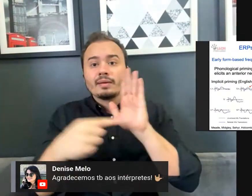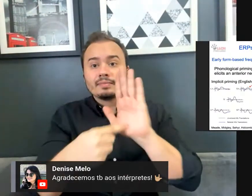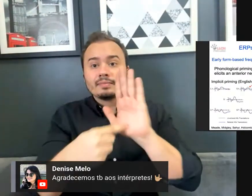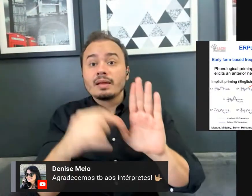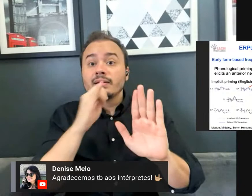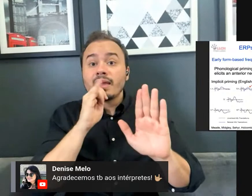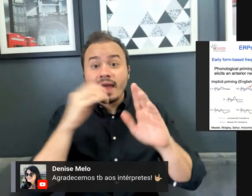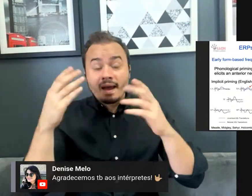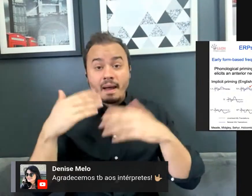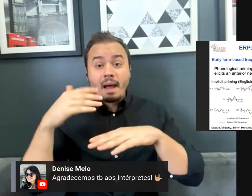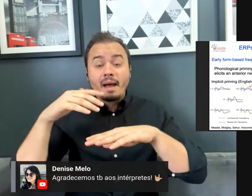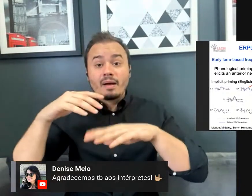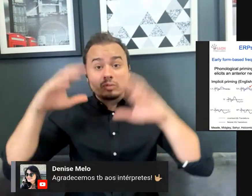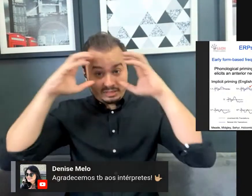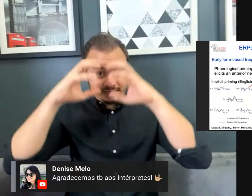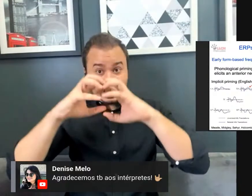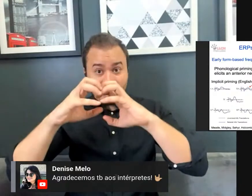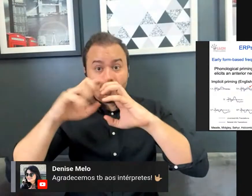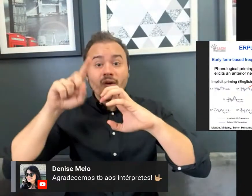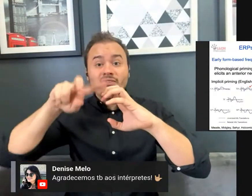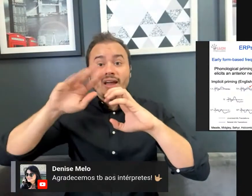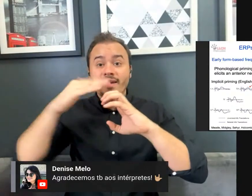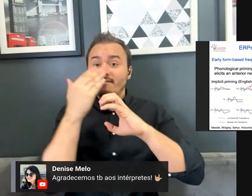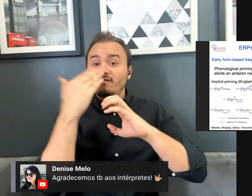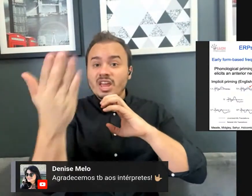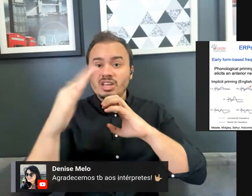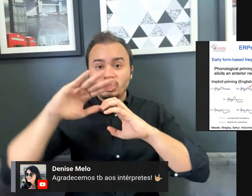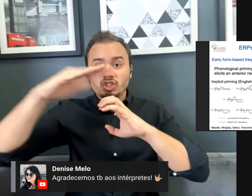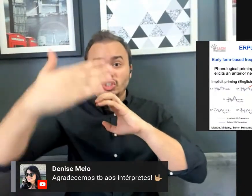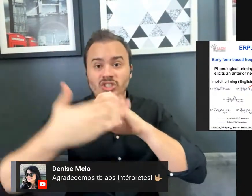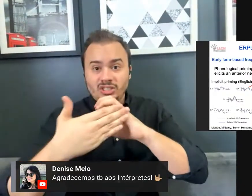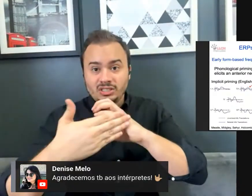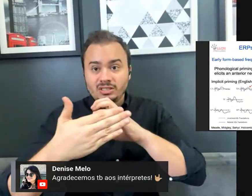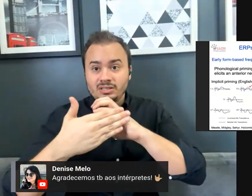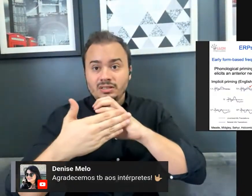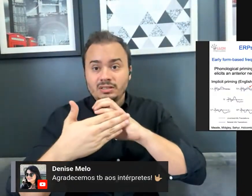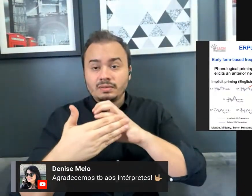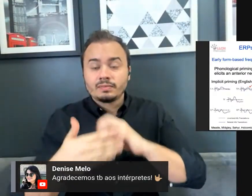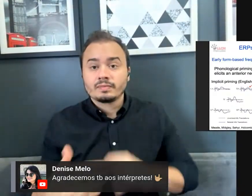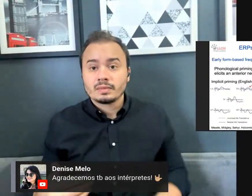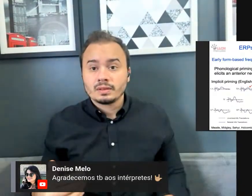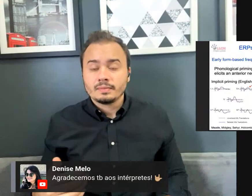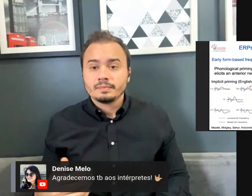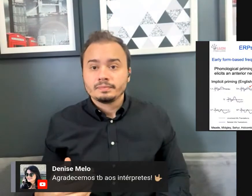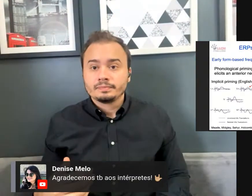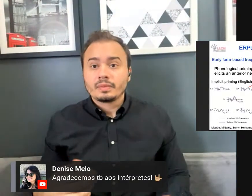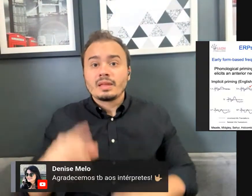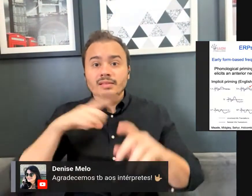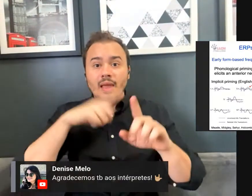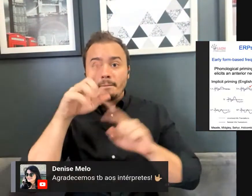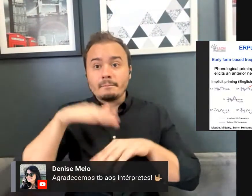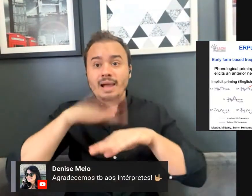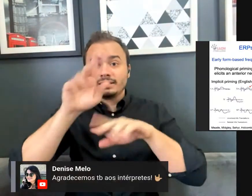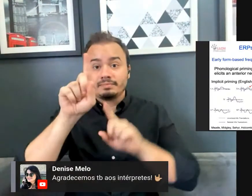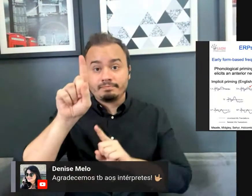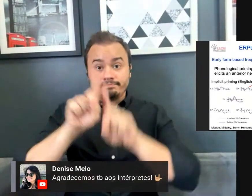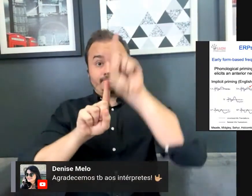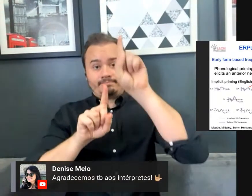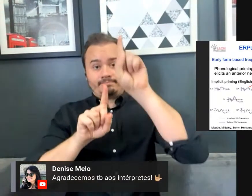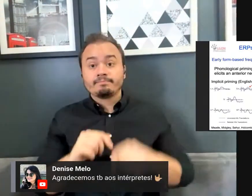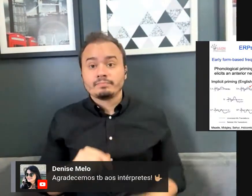phonological relatedness compared to when the two signs are unrelated. So this leads us to suspect that